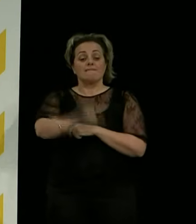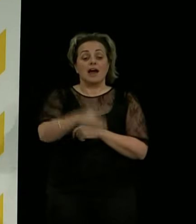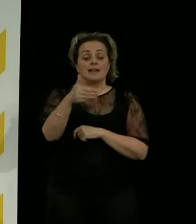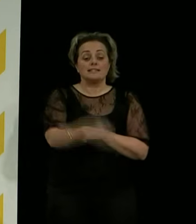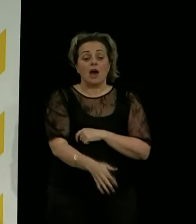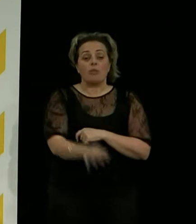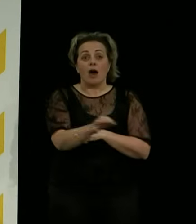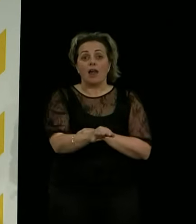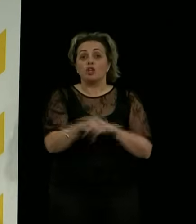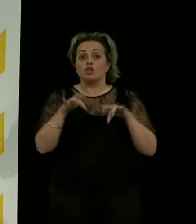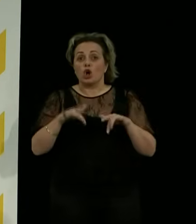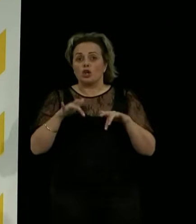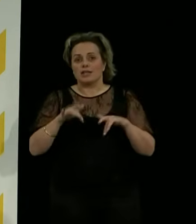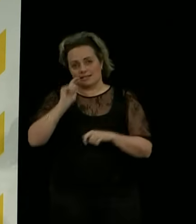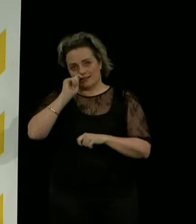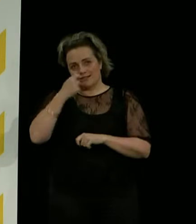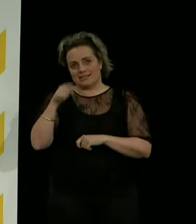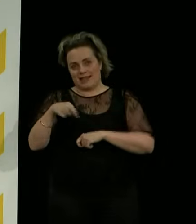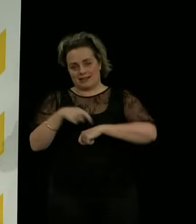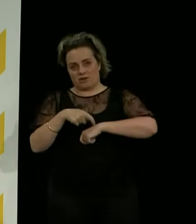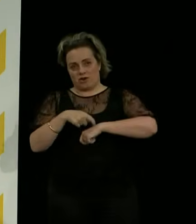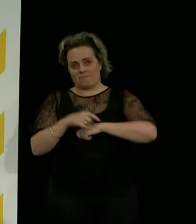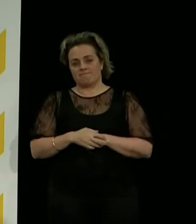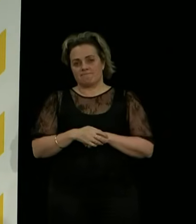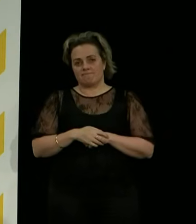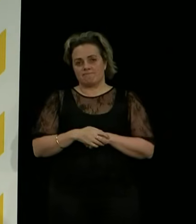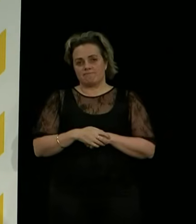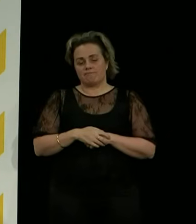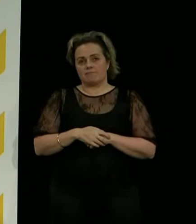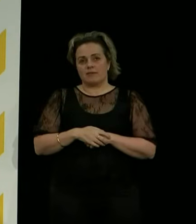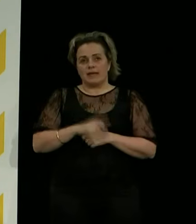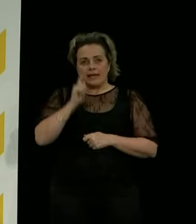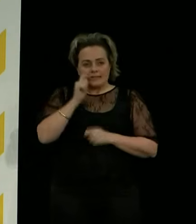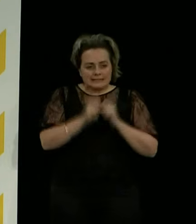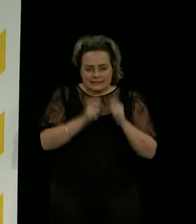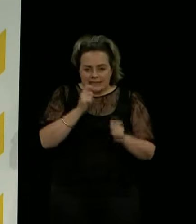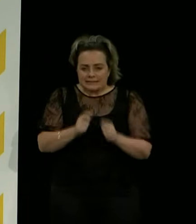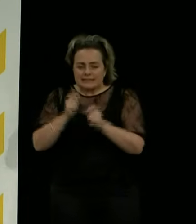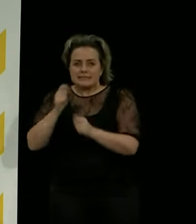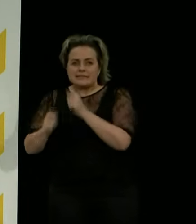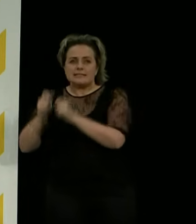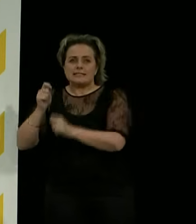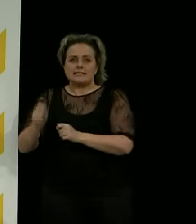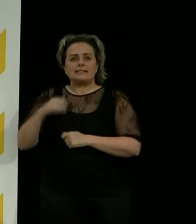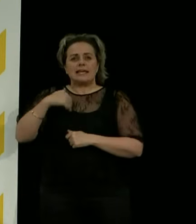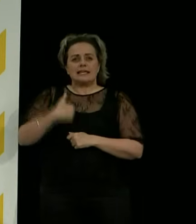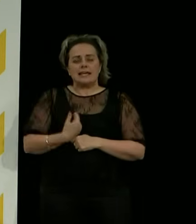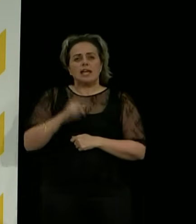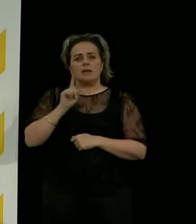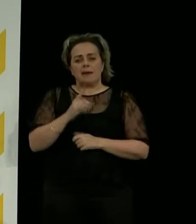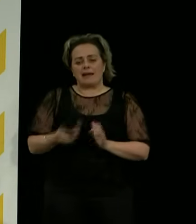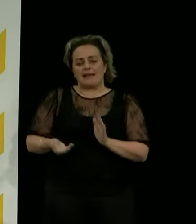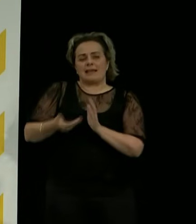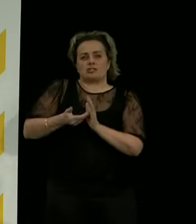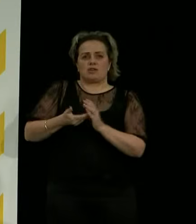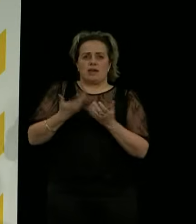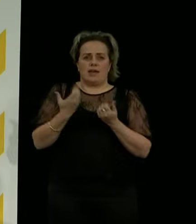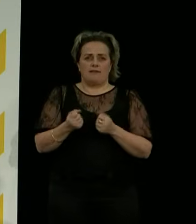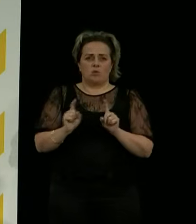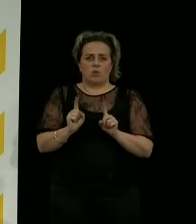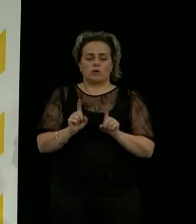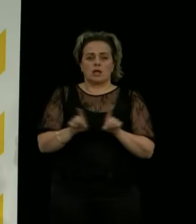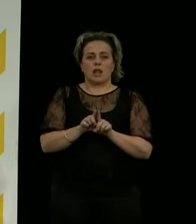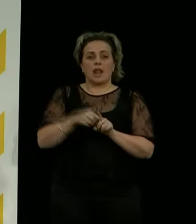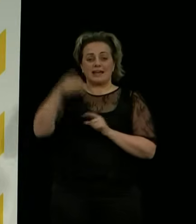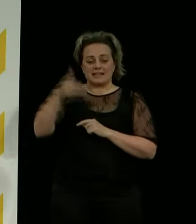country. But as we've said, that surveillance testing is not ironclad. That is why we do have the South Island, for instance,